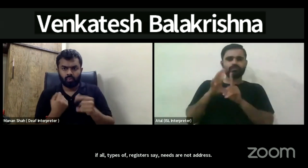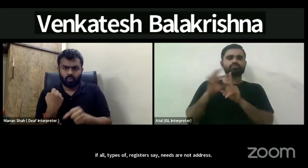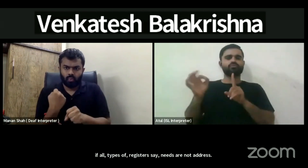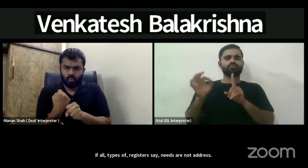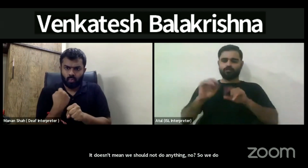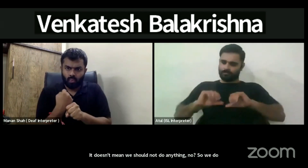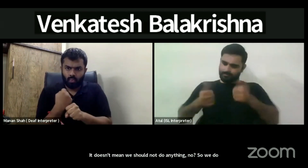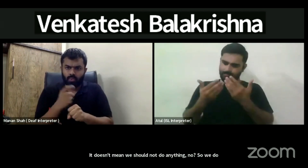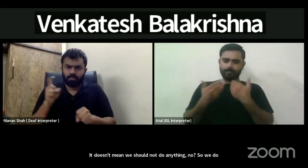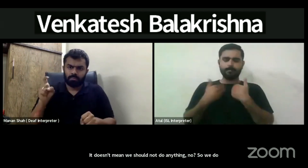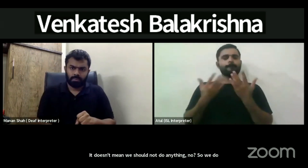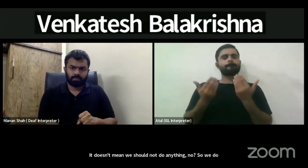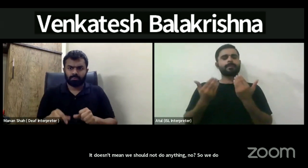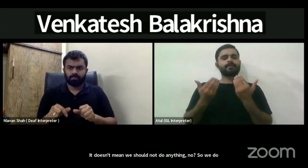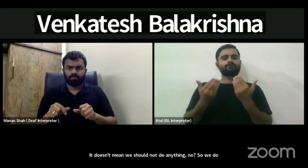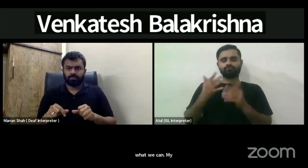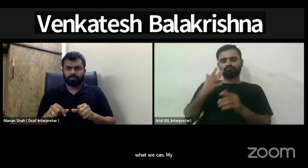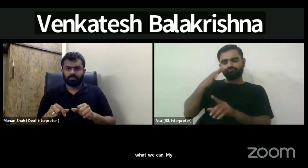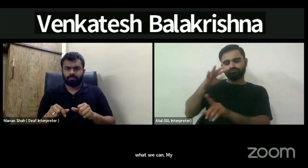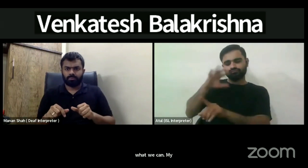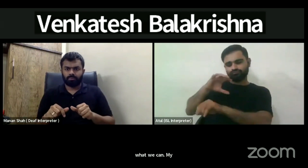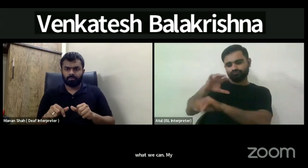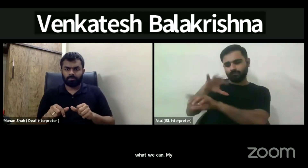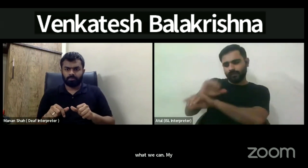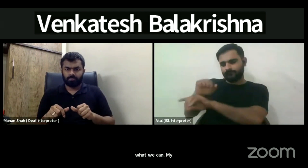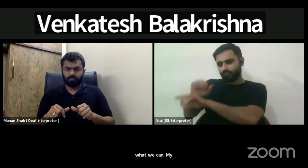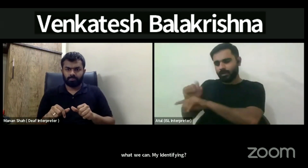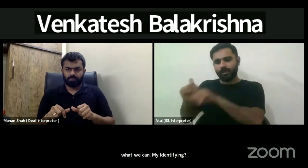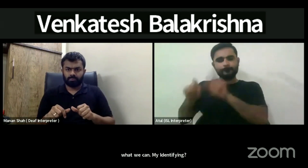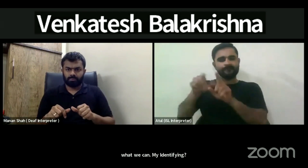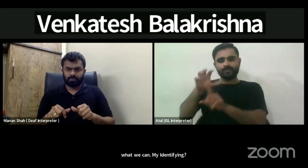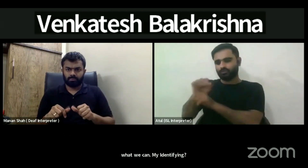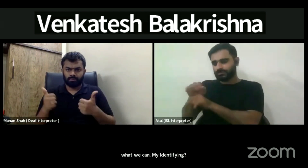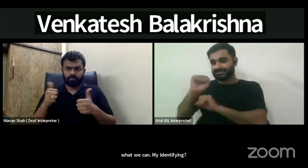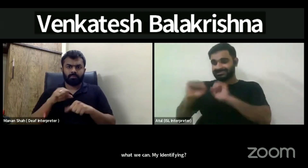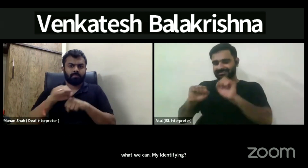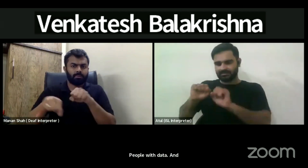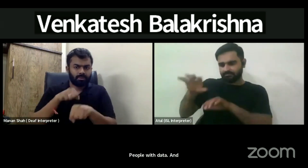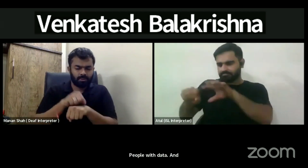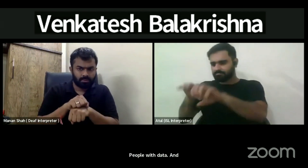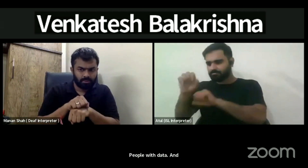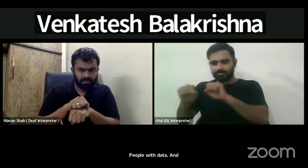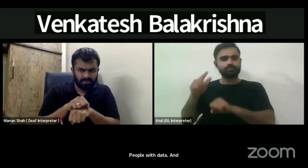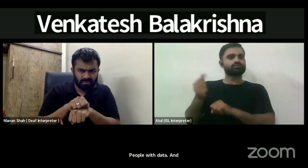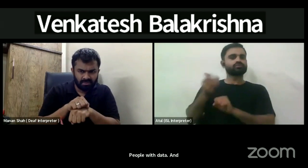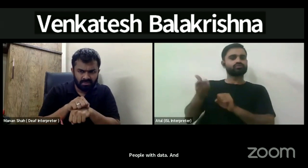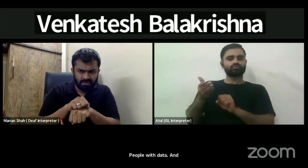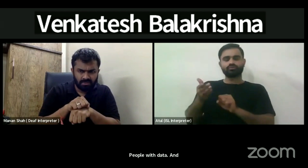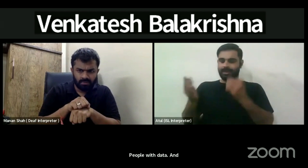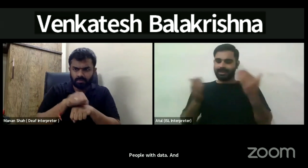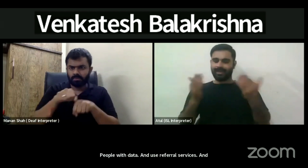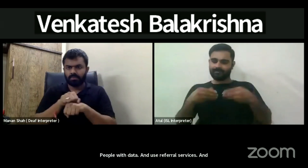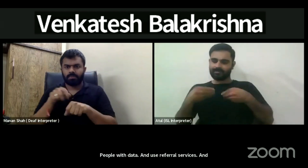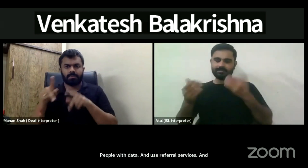can by identifying people with rare diseases and use referral services,